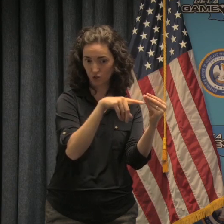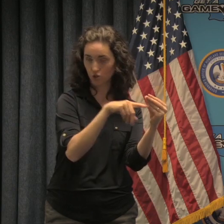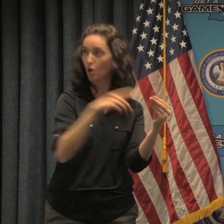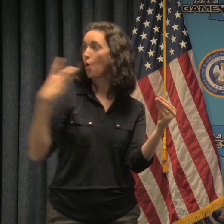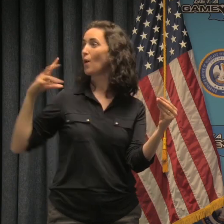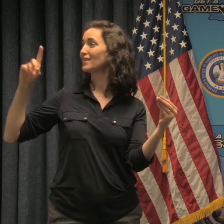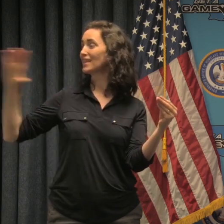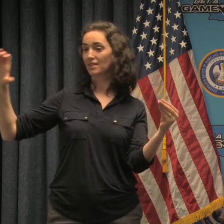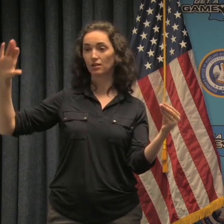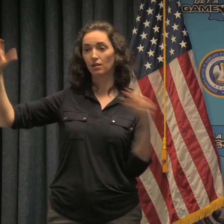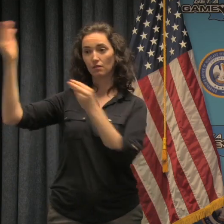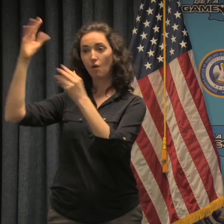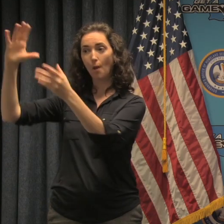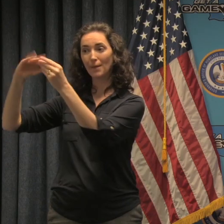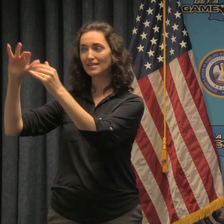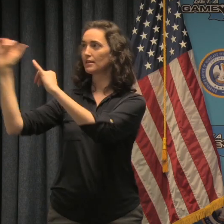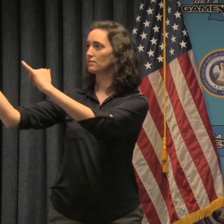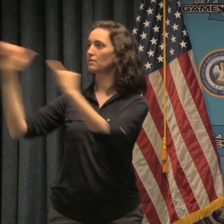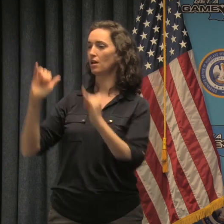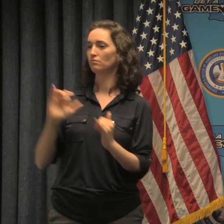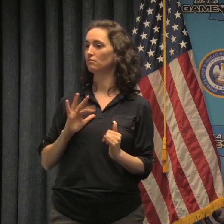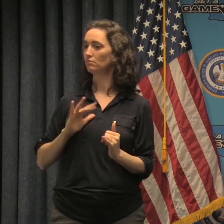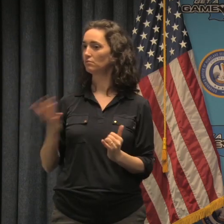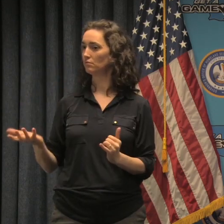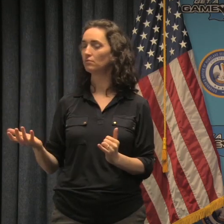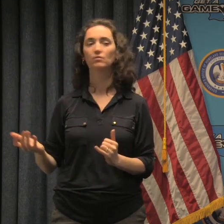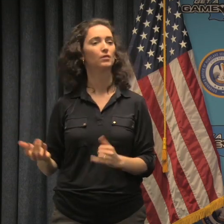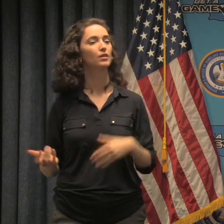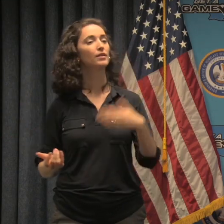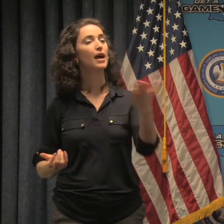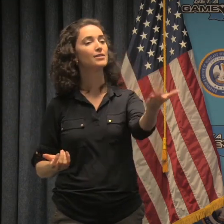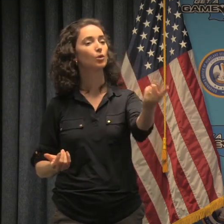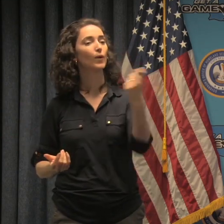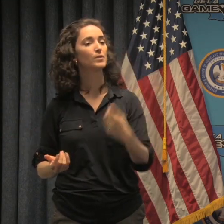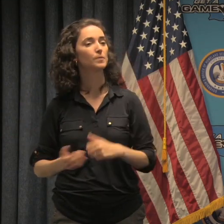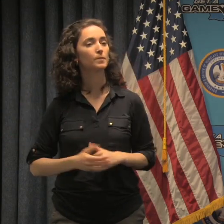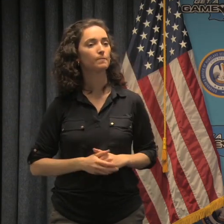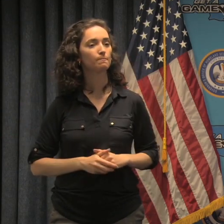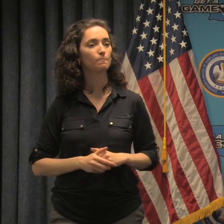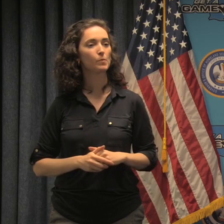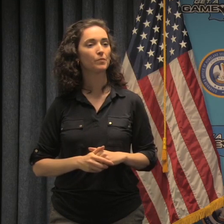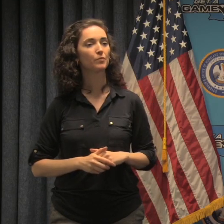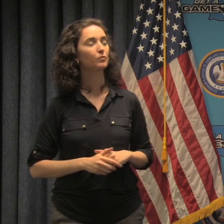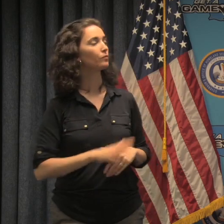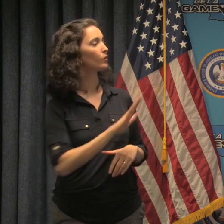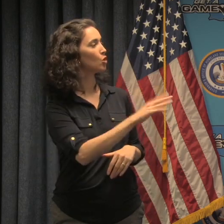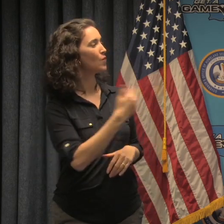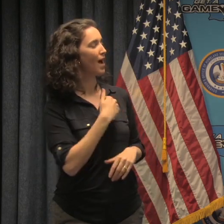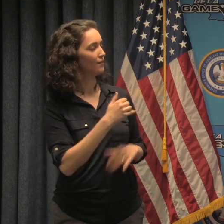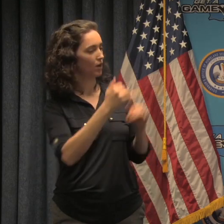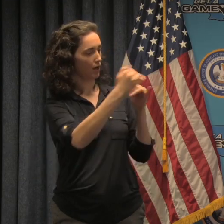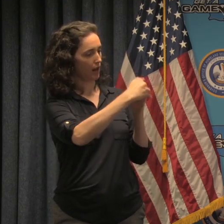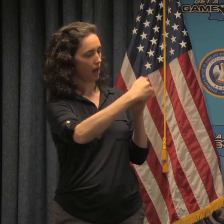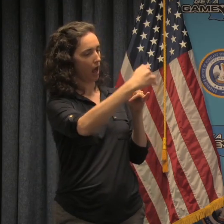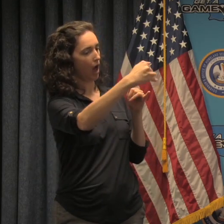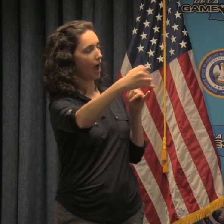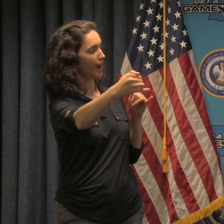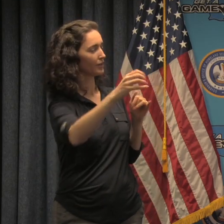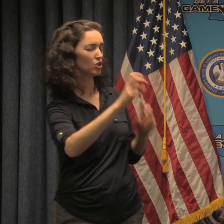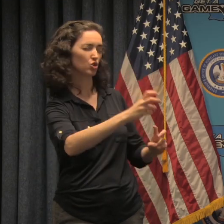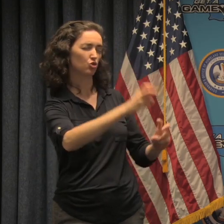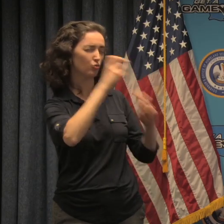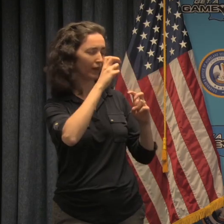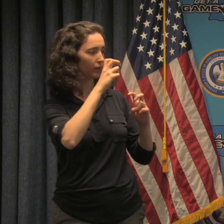D.C. Yes, sir. So going back to that strict shelter-in-place line, that's not you implementing